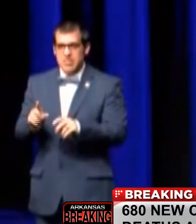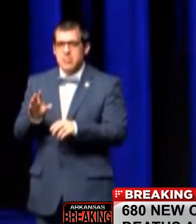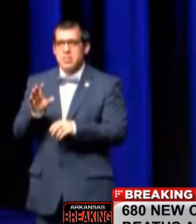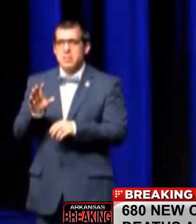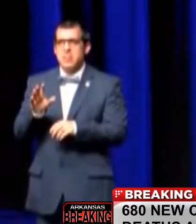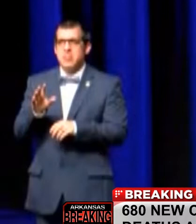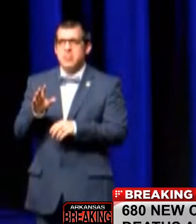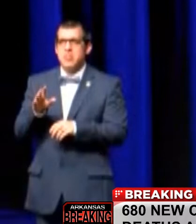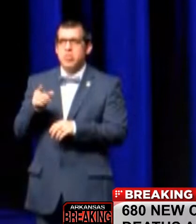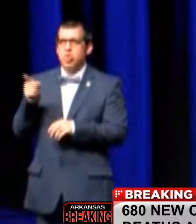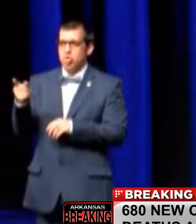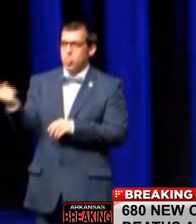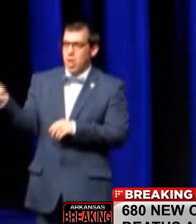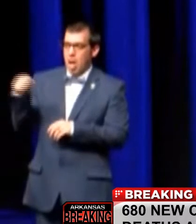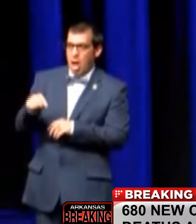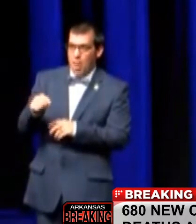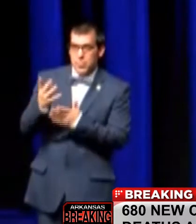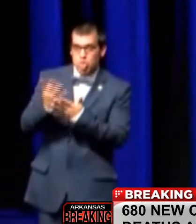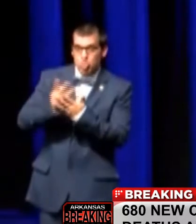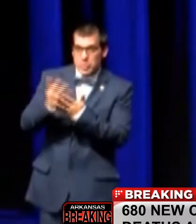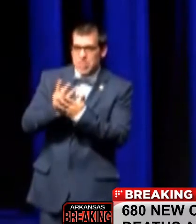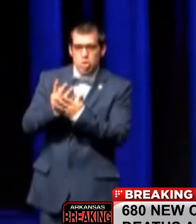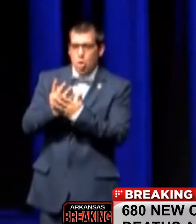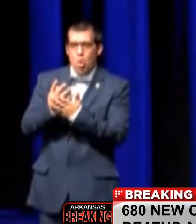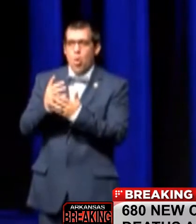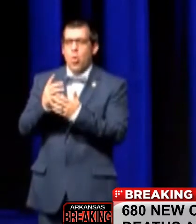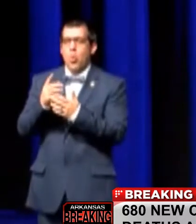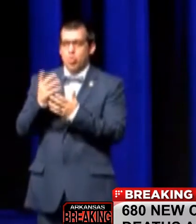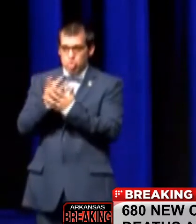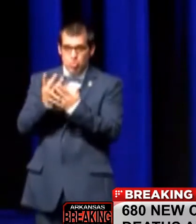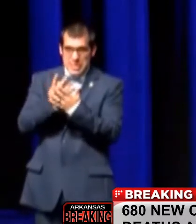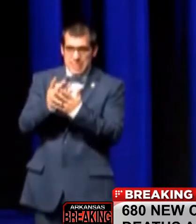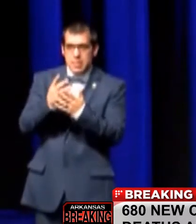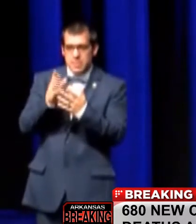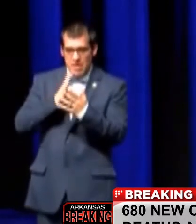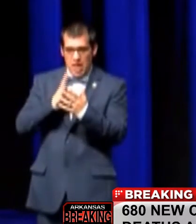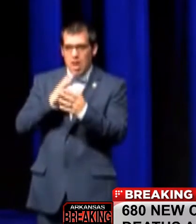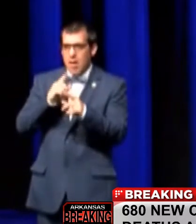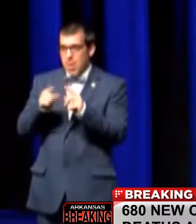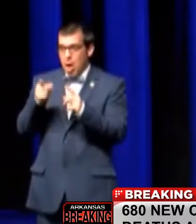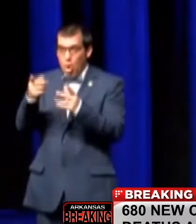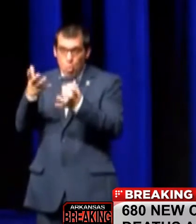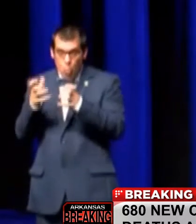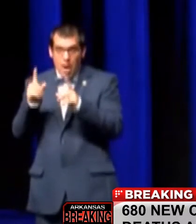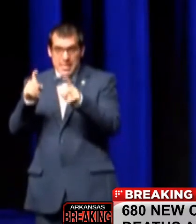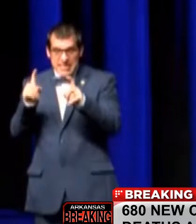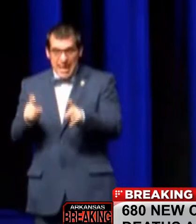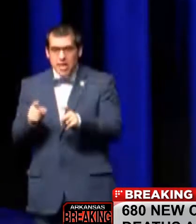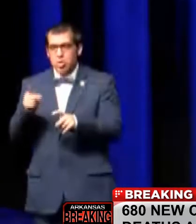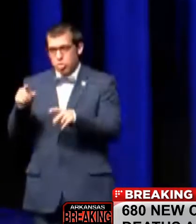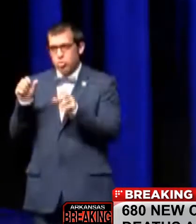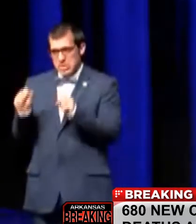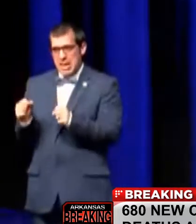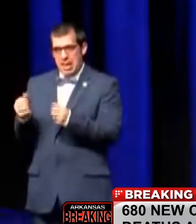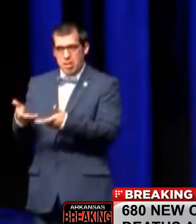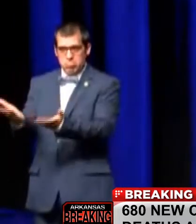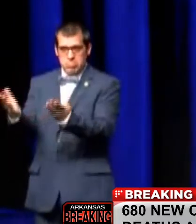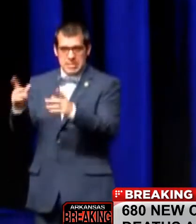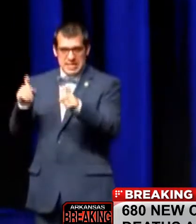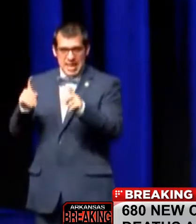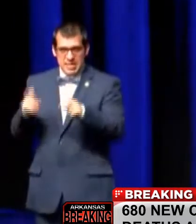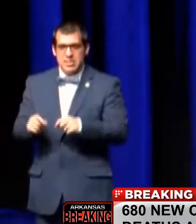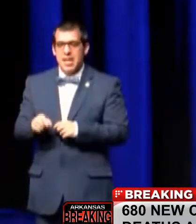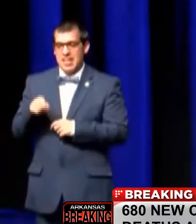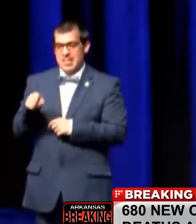not that you come and we screen you. We do the screening, but if you want a test, you get a test. We have tested in